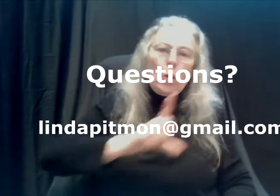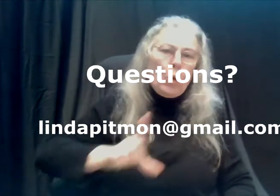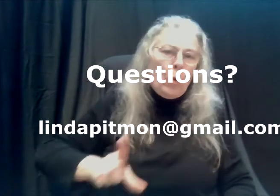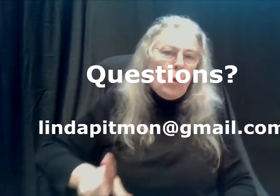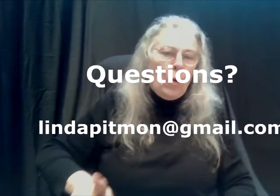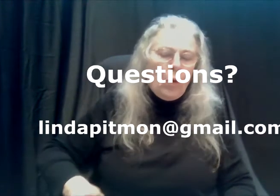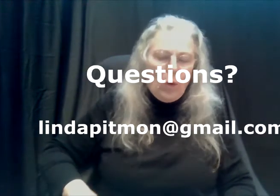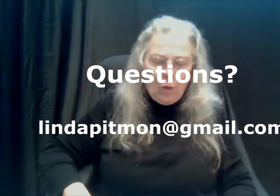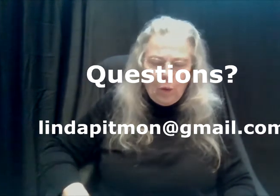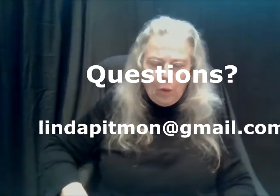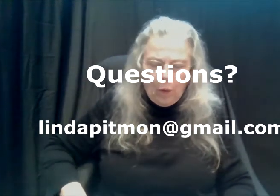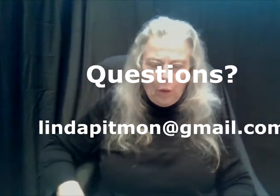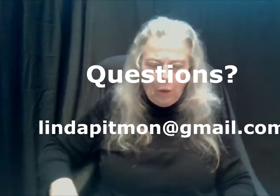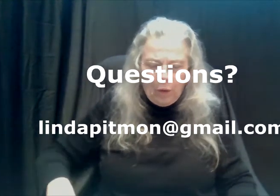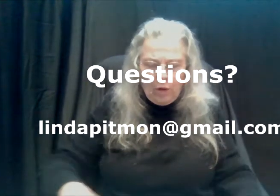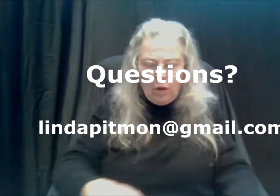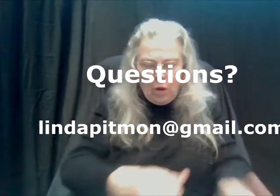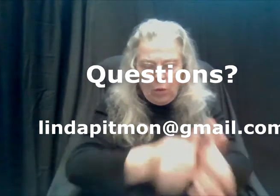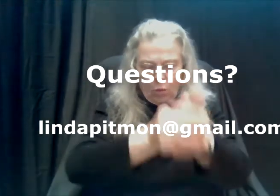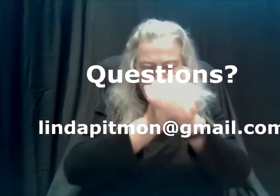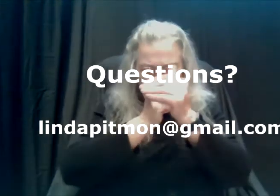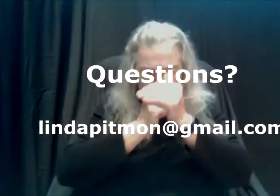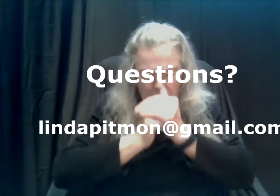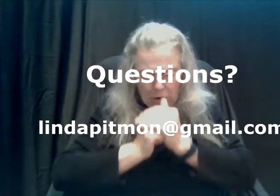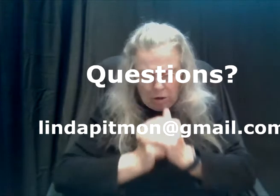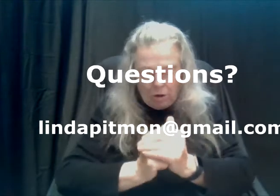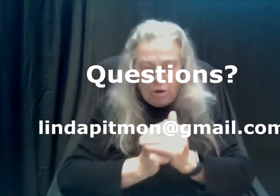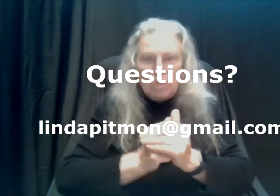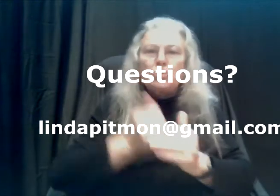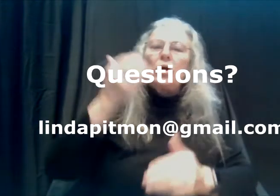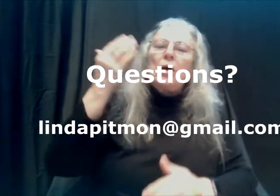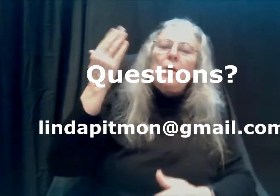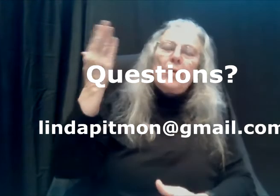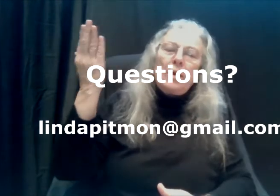the Lord. Worship him.